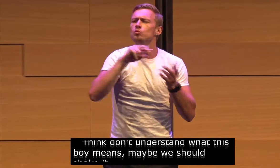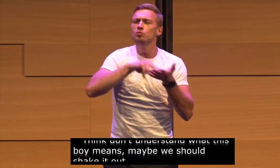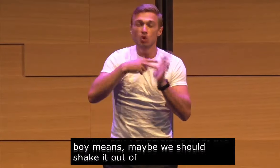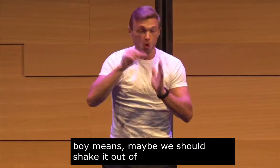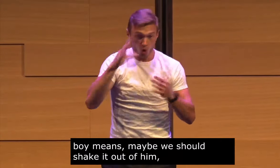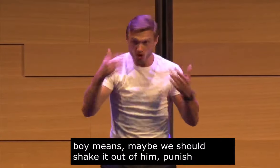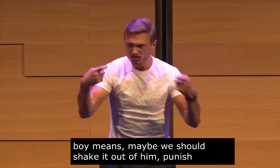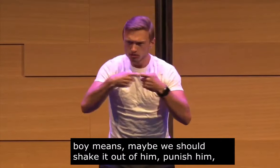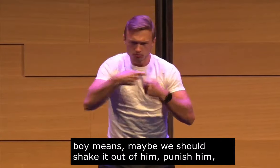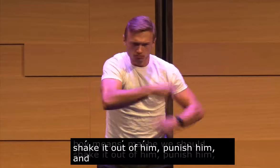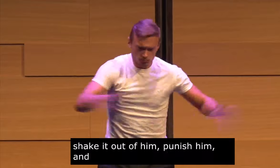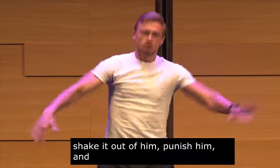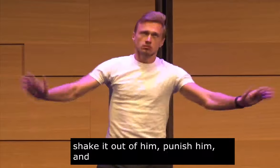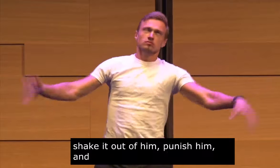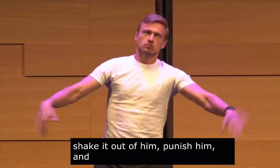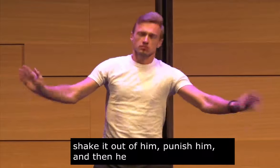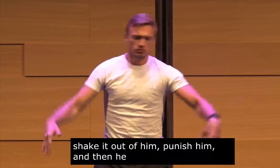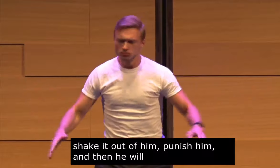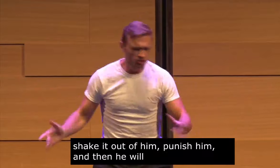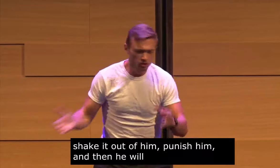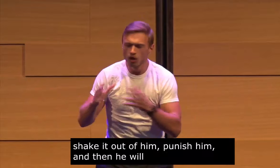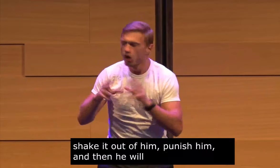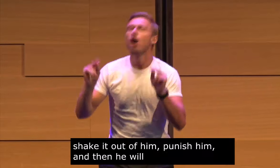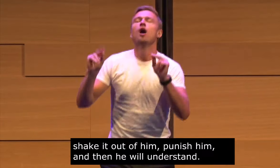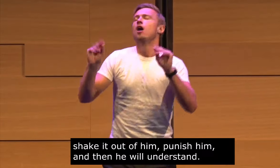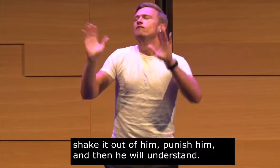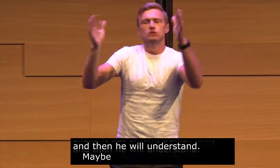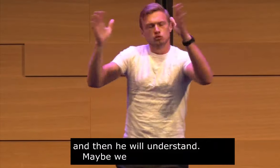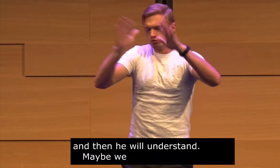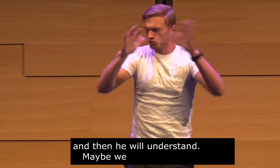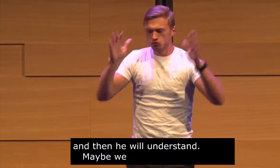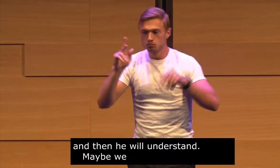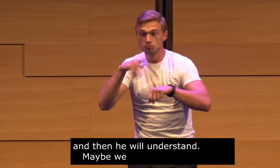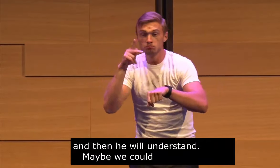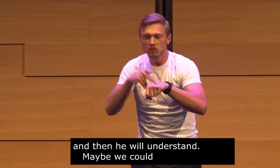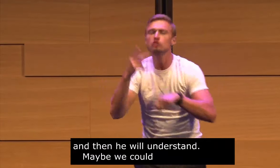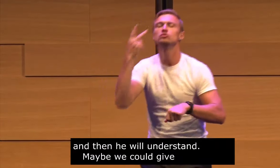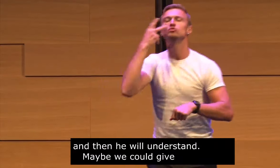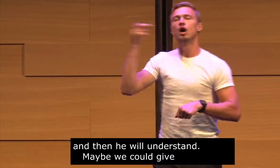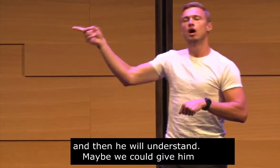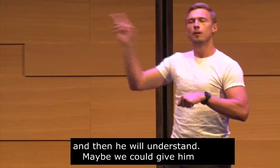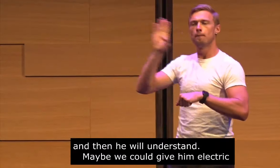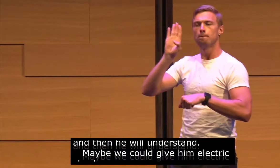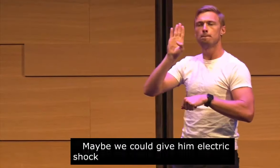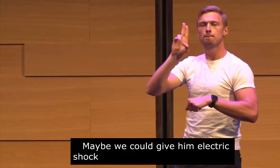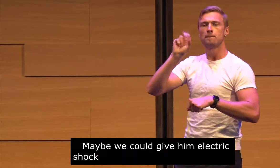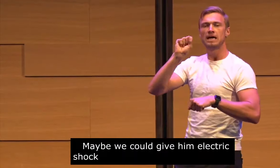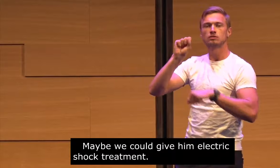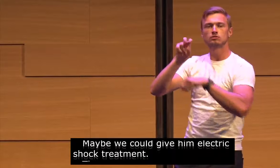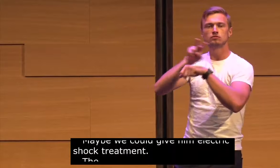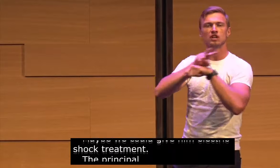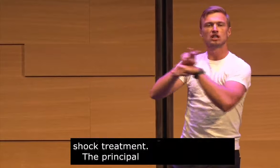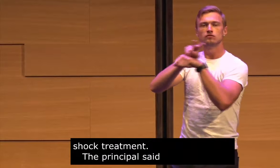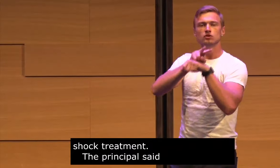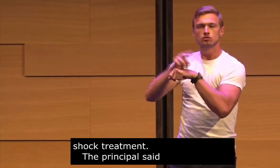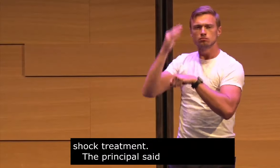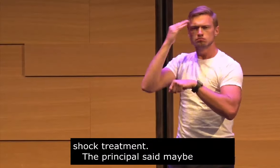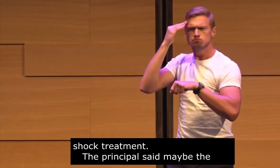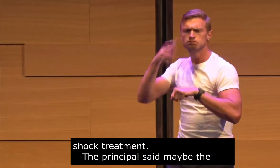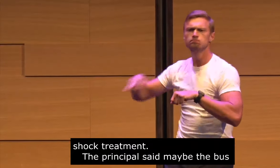understand. You know, maybe we could give him electric shock treatment. The principal said, well, maybe the